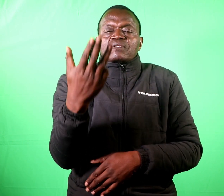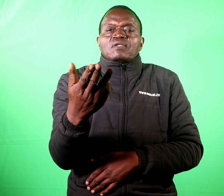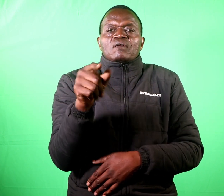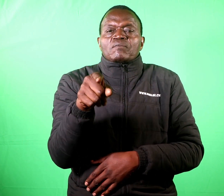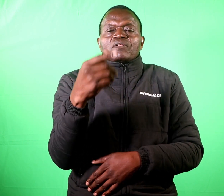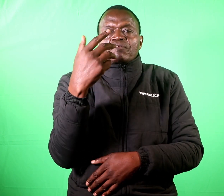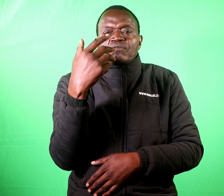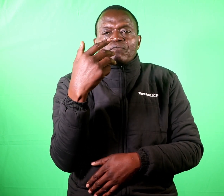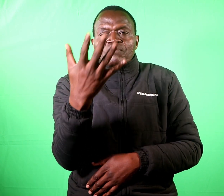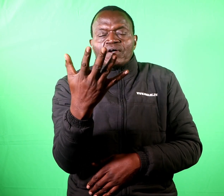9.5%.